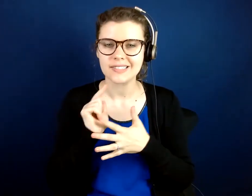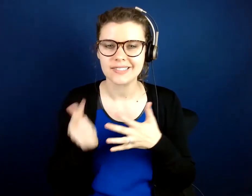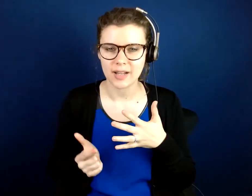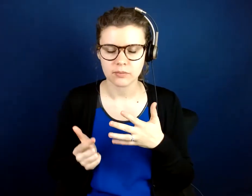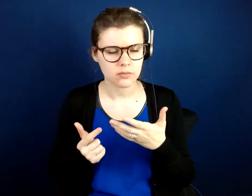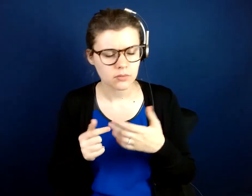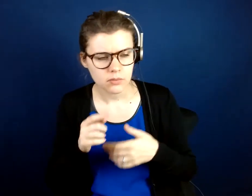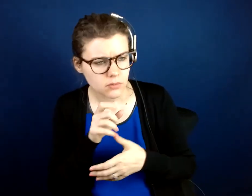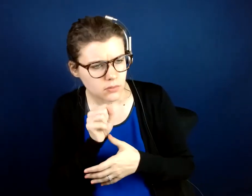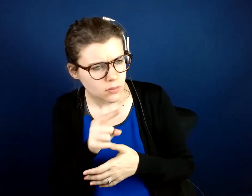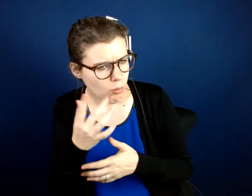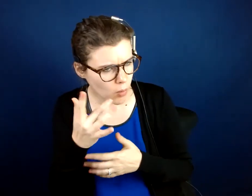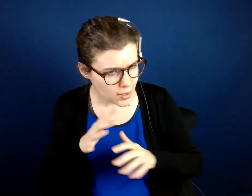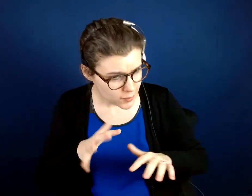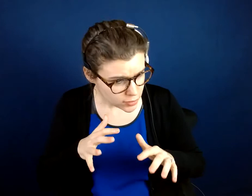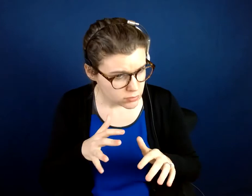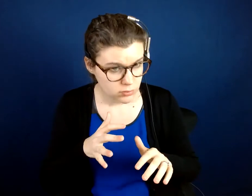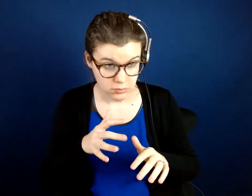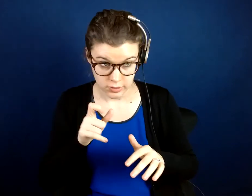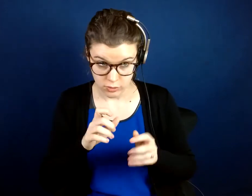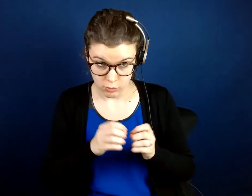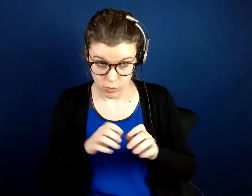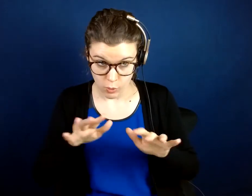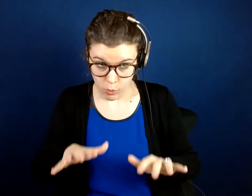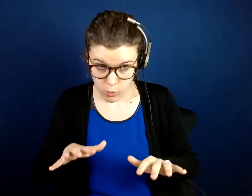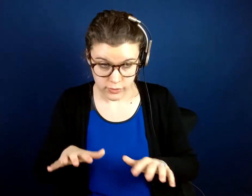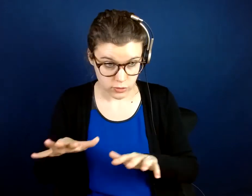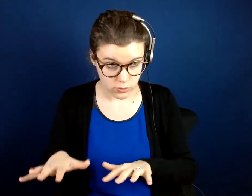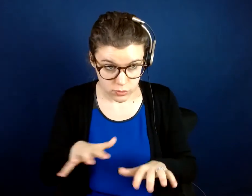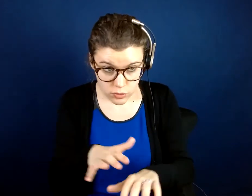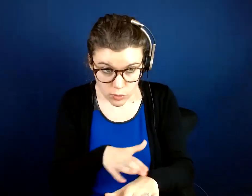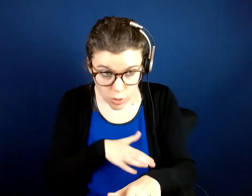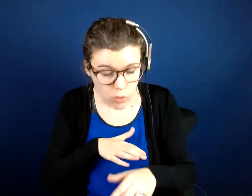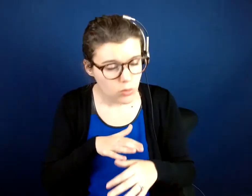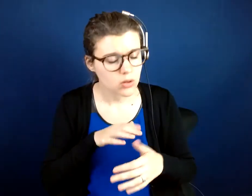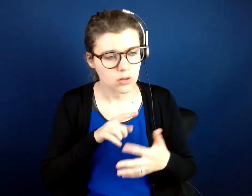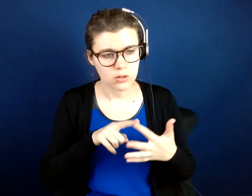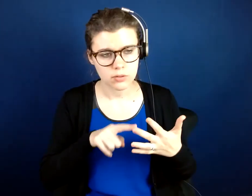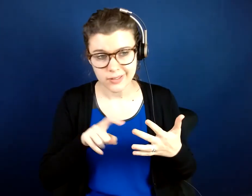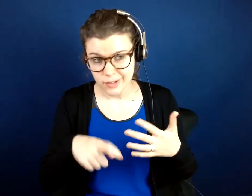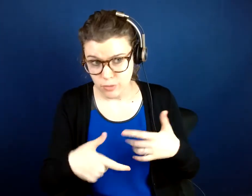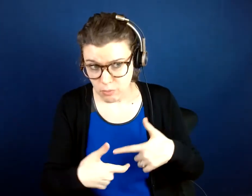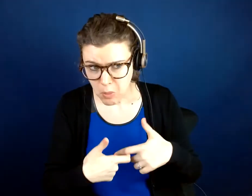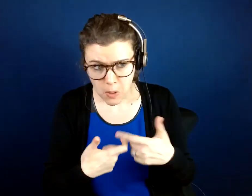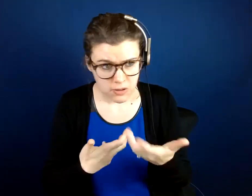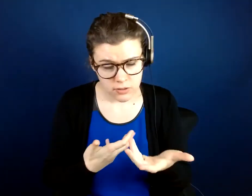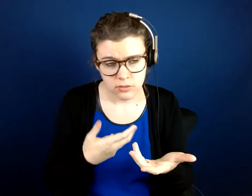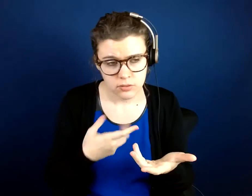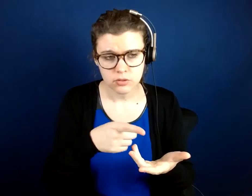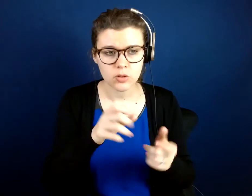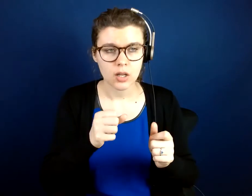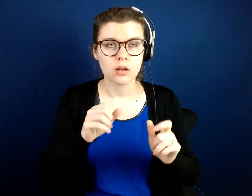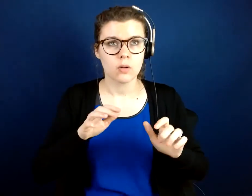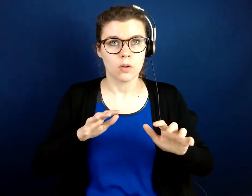them the anxiety. Do we need to slow it down maybe? Do we need to just take a pause and let them, catch up to